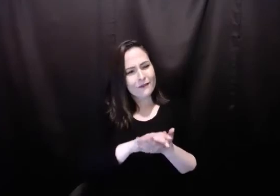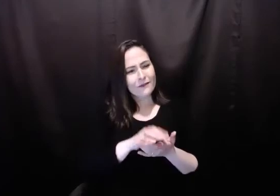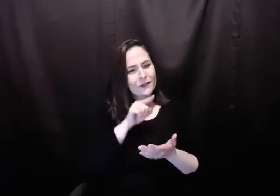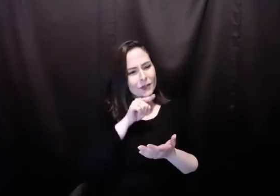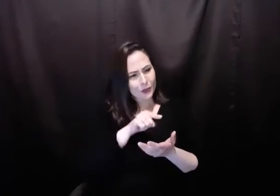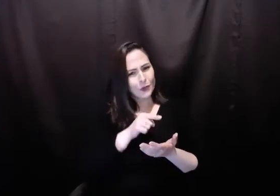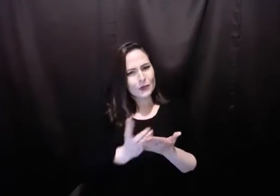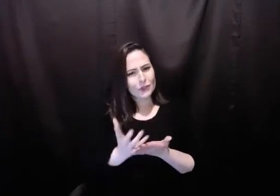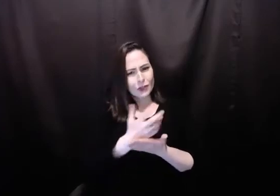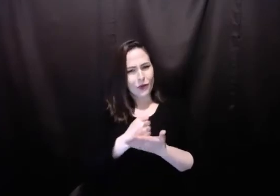deserve better?